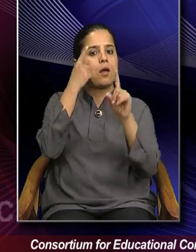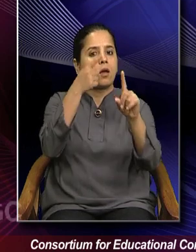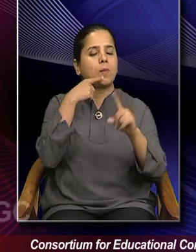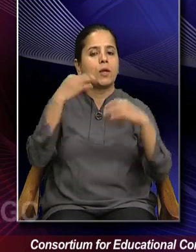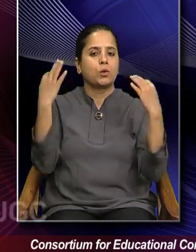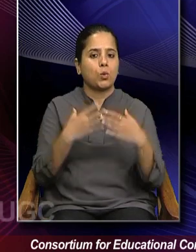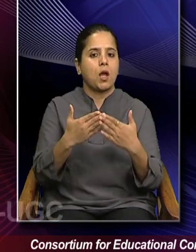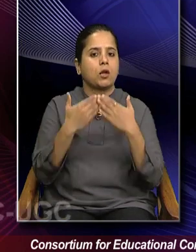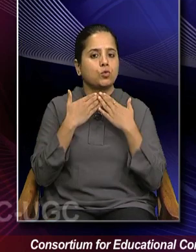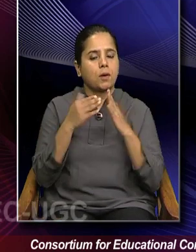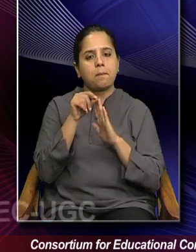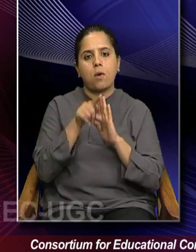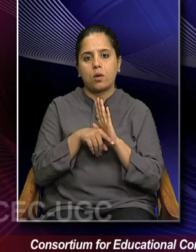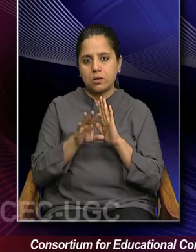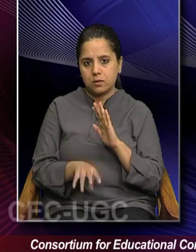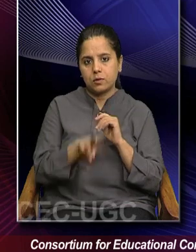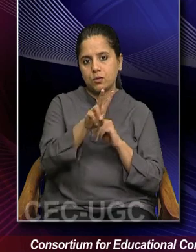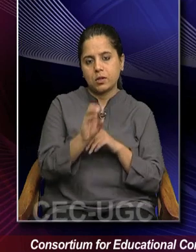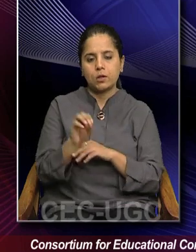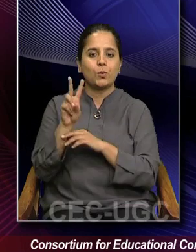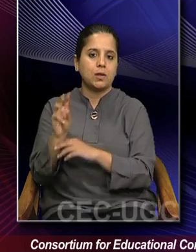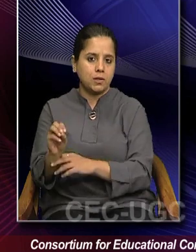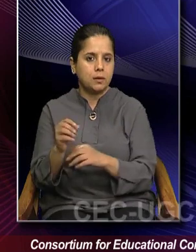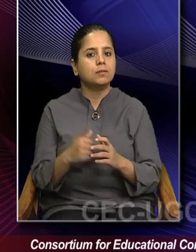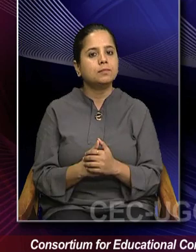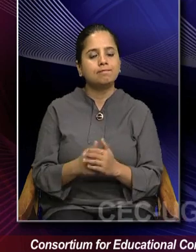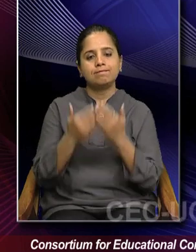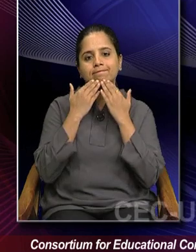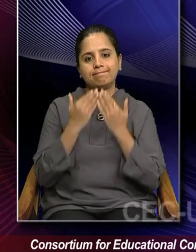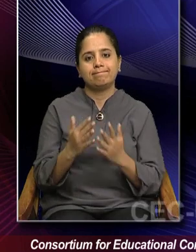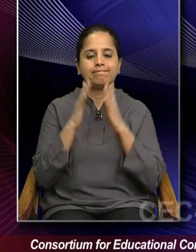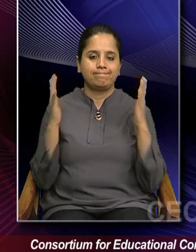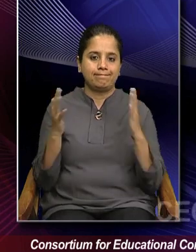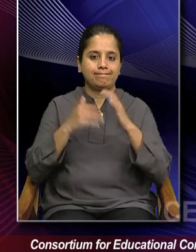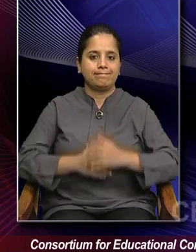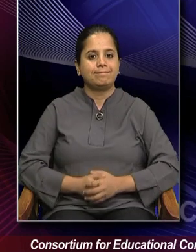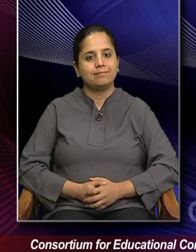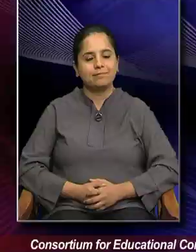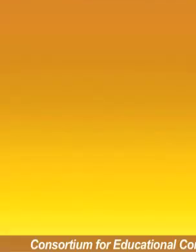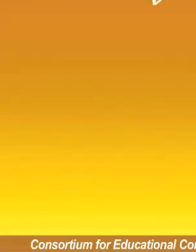New Education Policy 2020. Thank you so much.